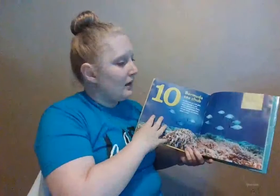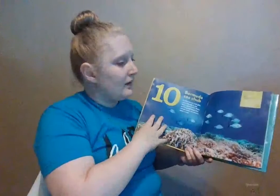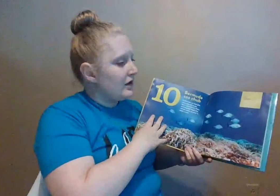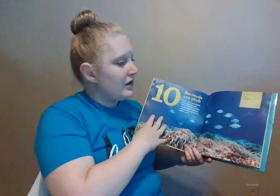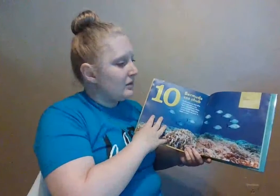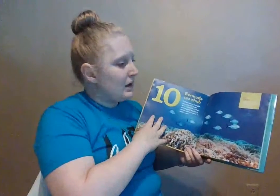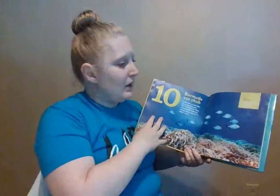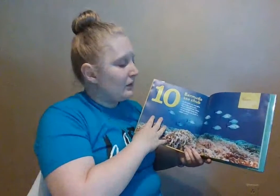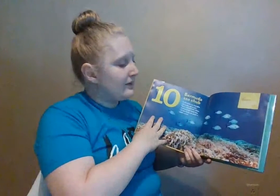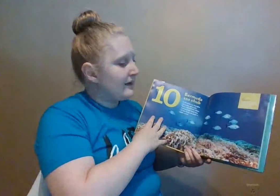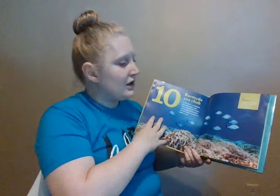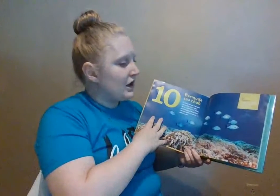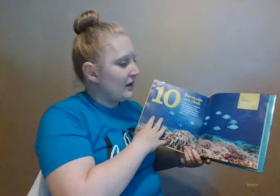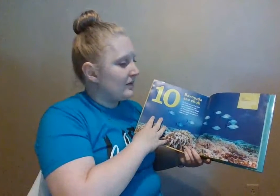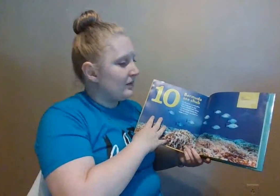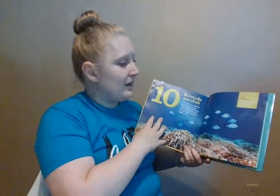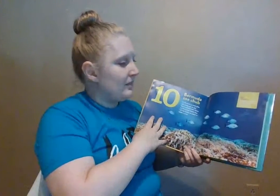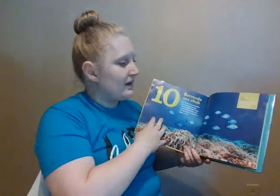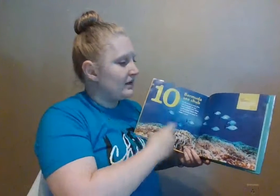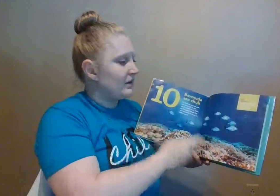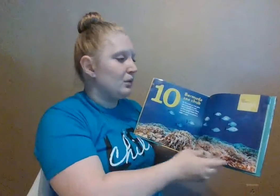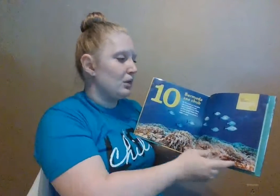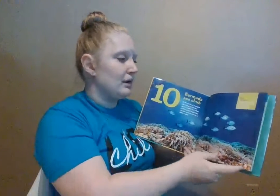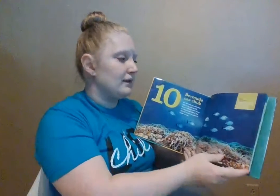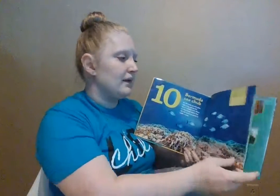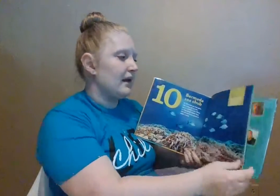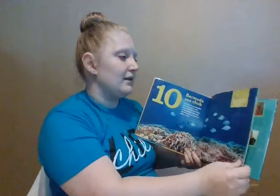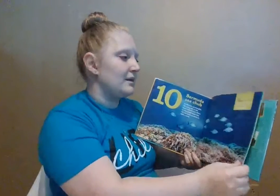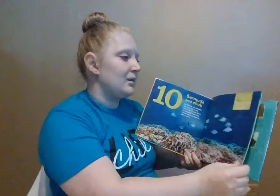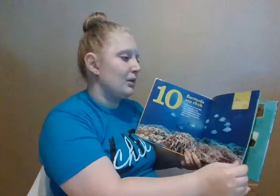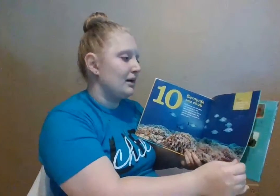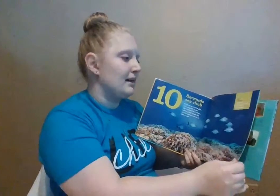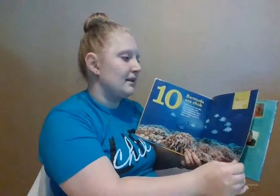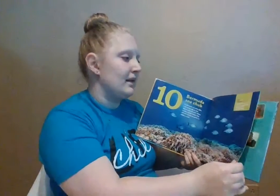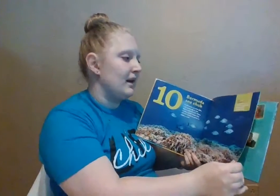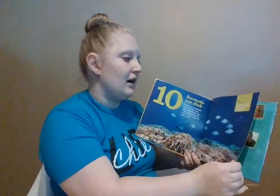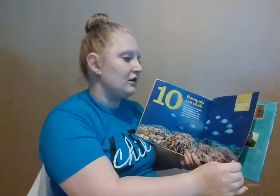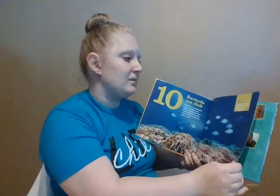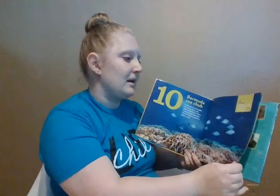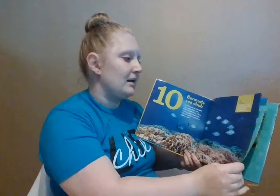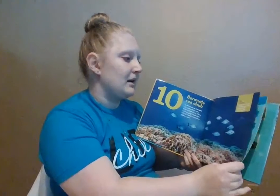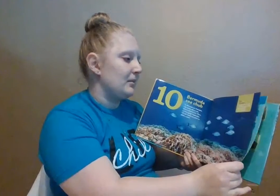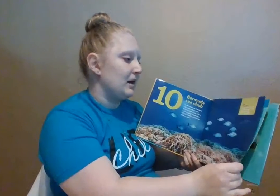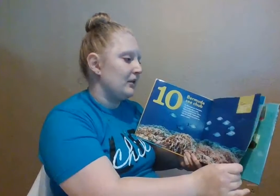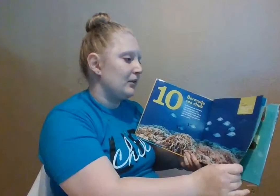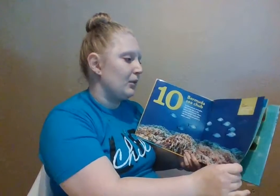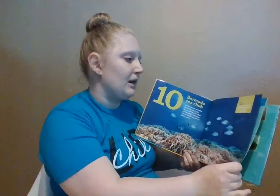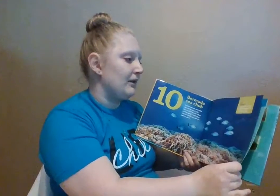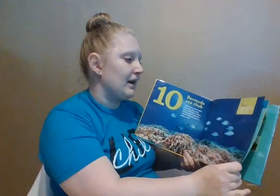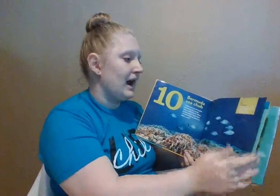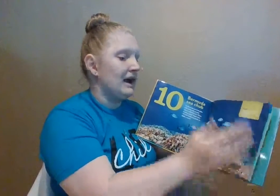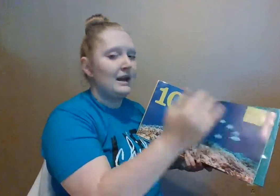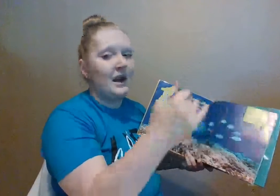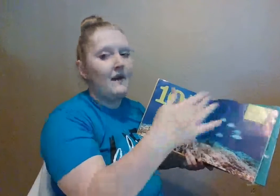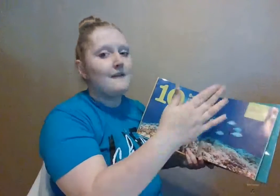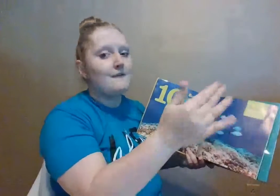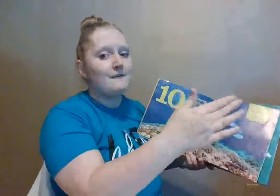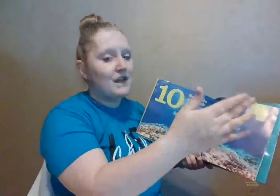Did you know sea chubs swim in schools? A school is a large number of one-of-a-kind